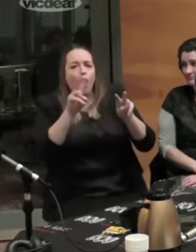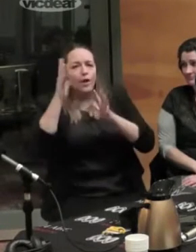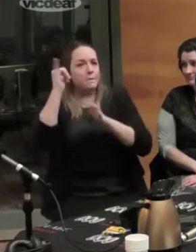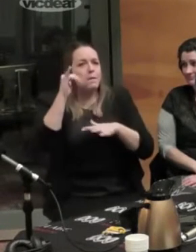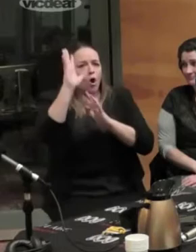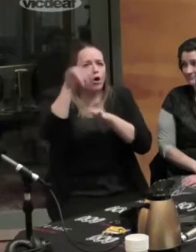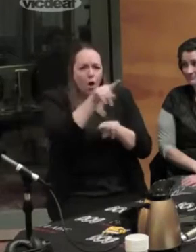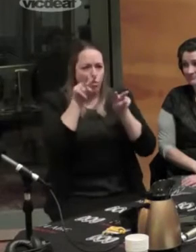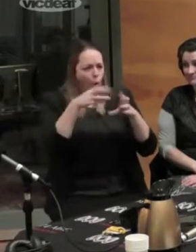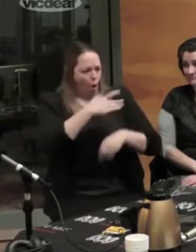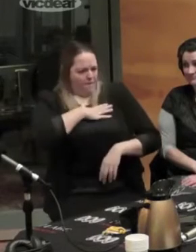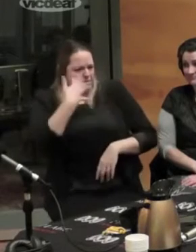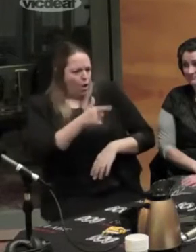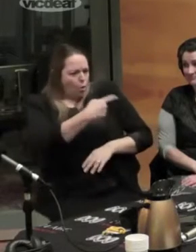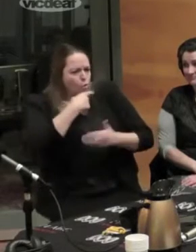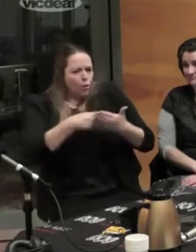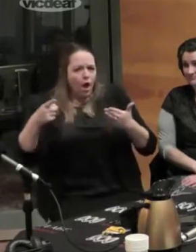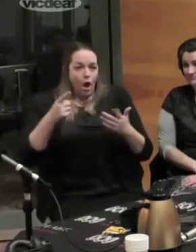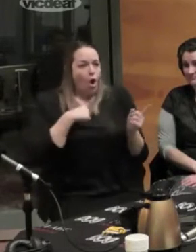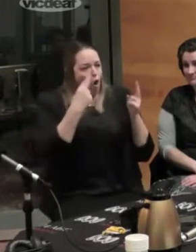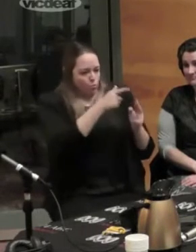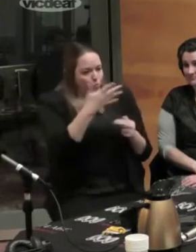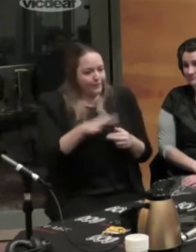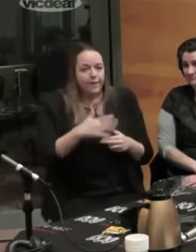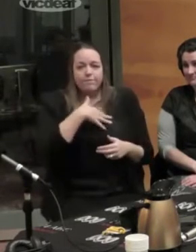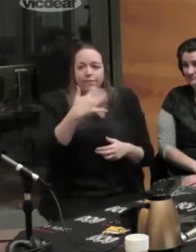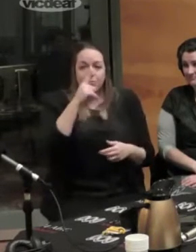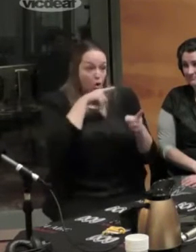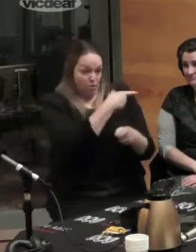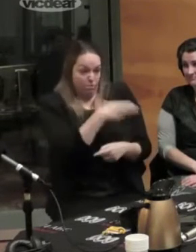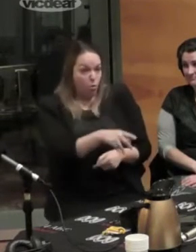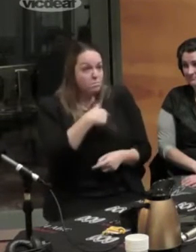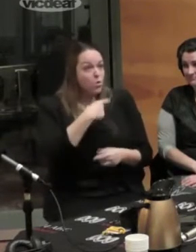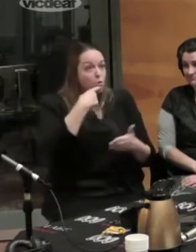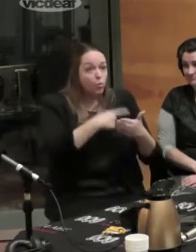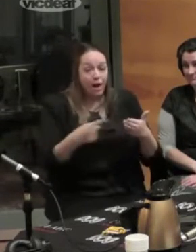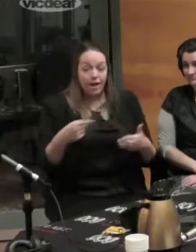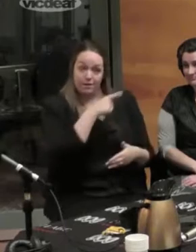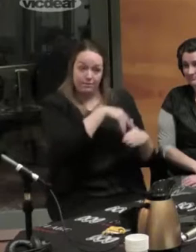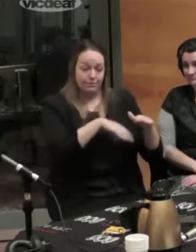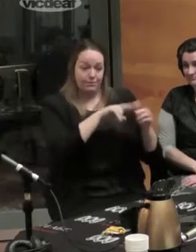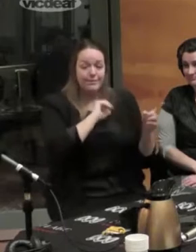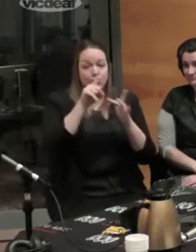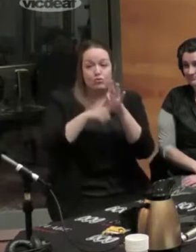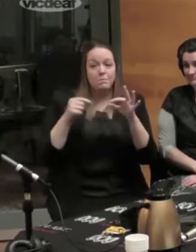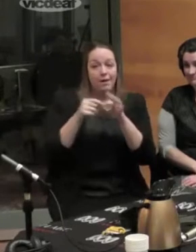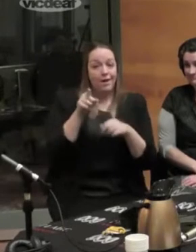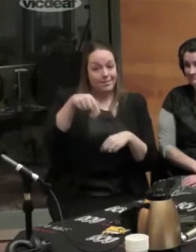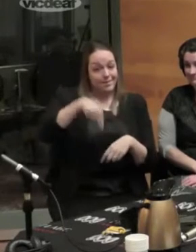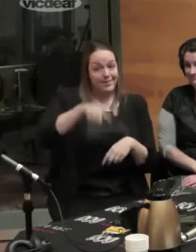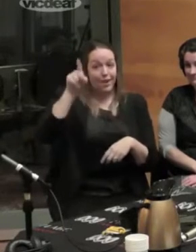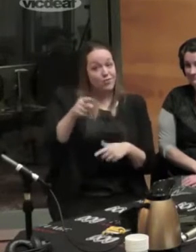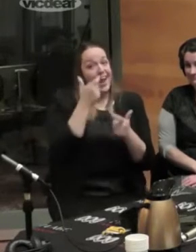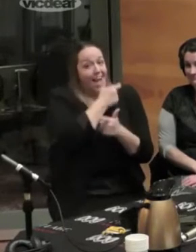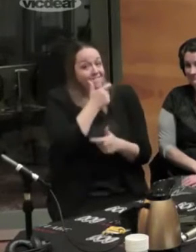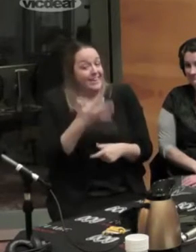offended, says Antigone. How dare you? I hope you did offend them. Made me do it, John Faine. You take full responsibility. In fact, Jen Blythe from VicDev, who's here, she